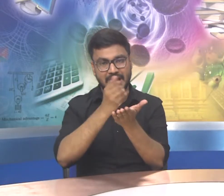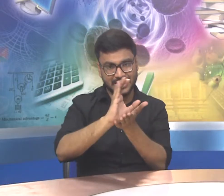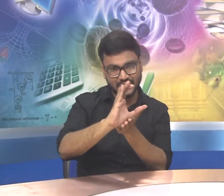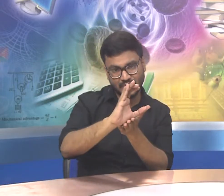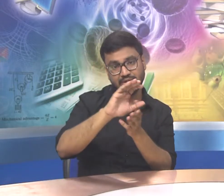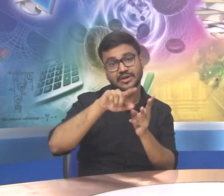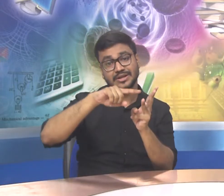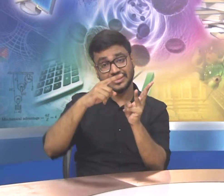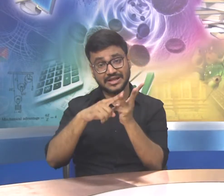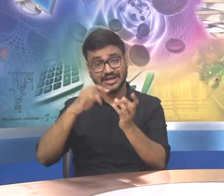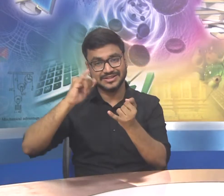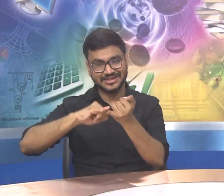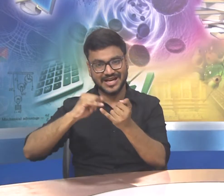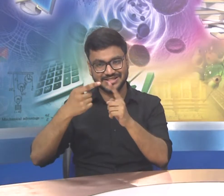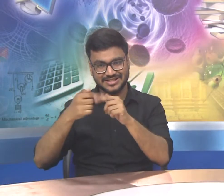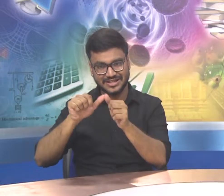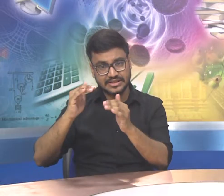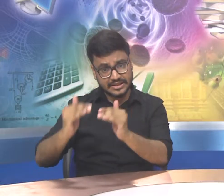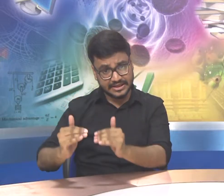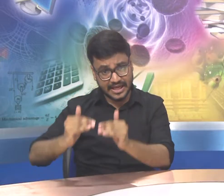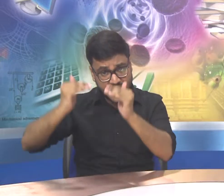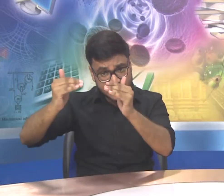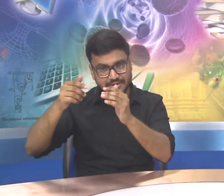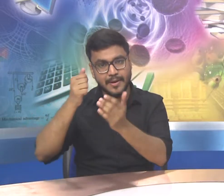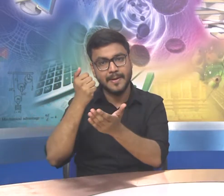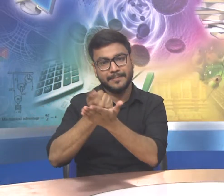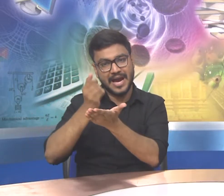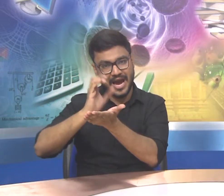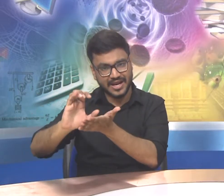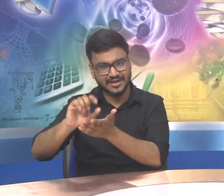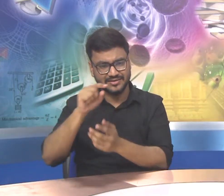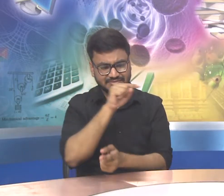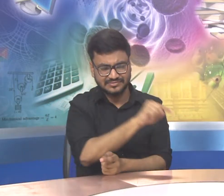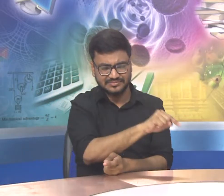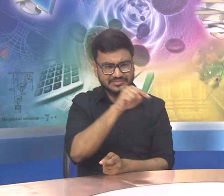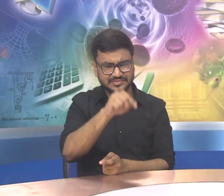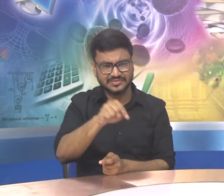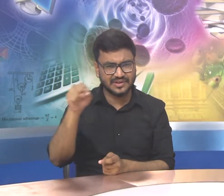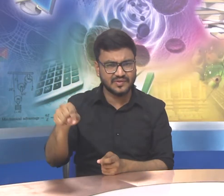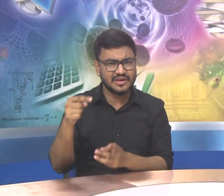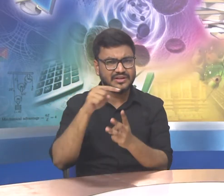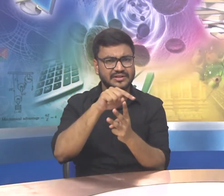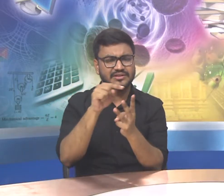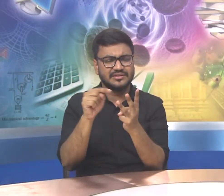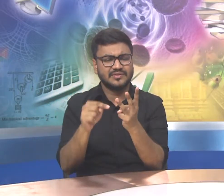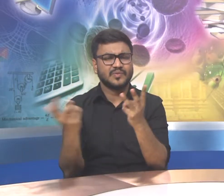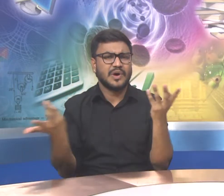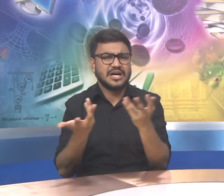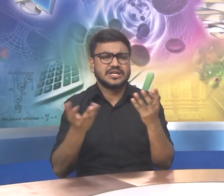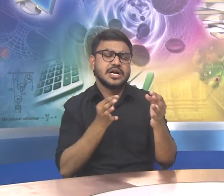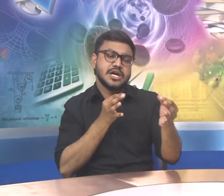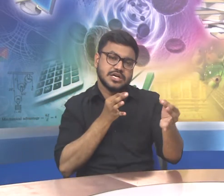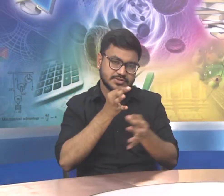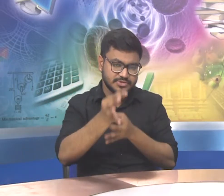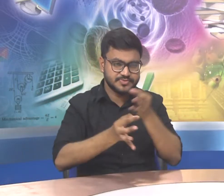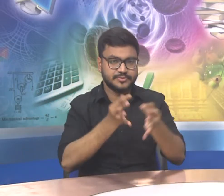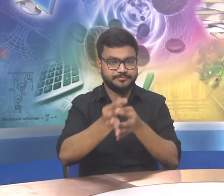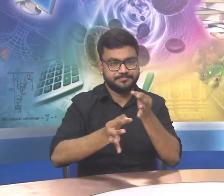Cooperative bank has three types: primary credit society, central cooperative and state